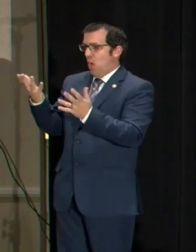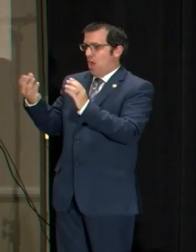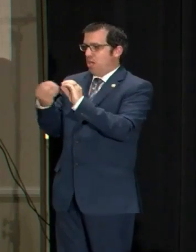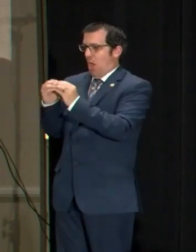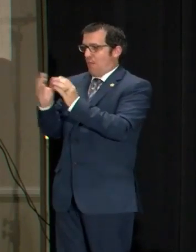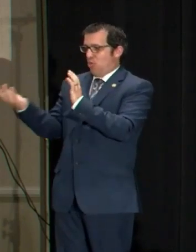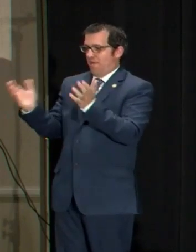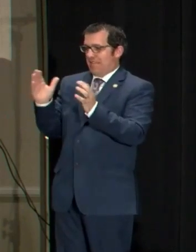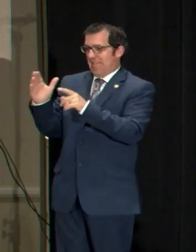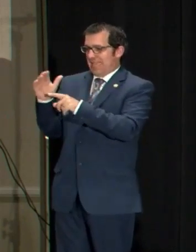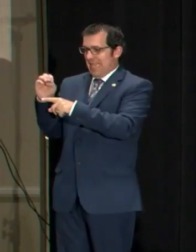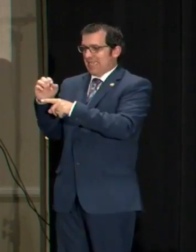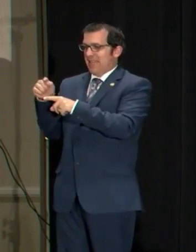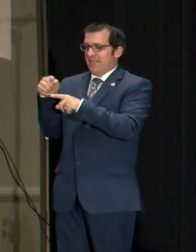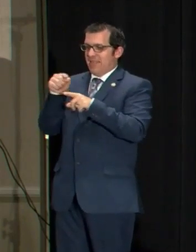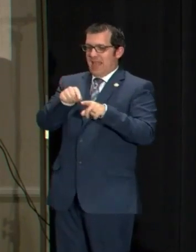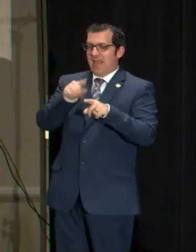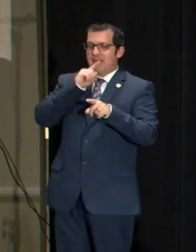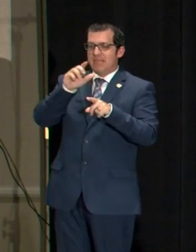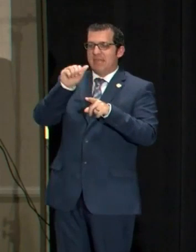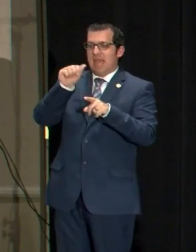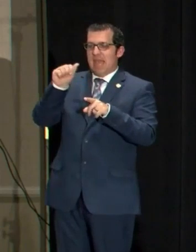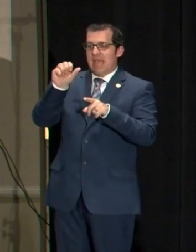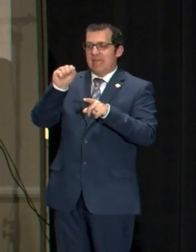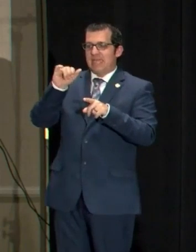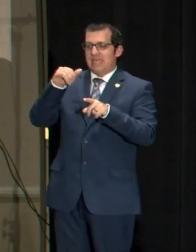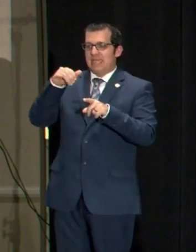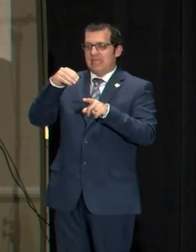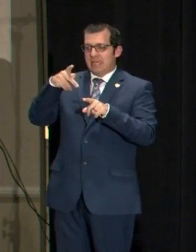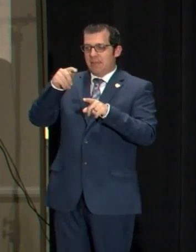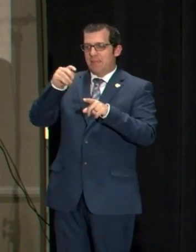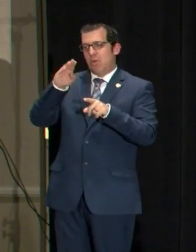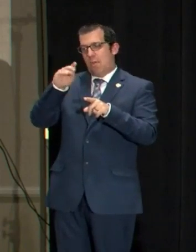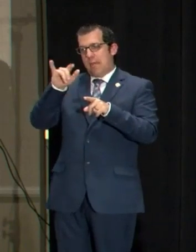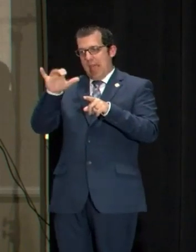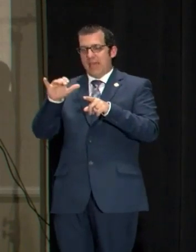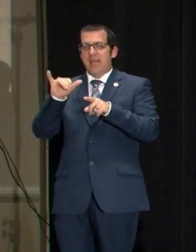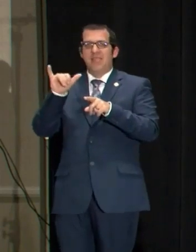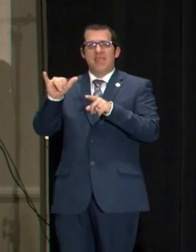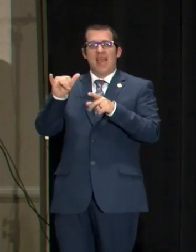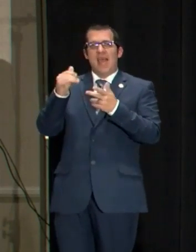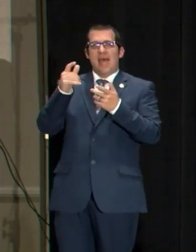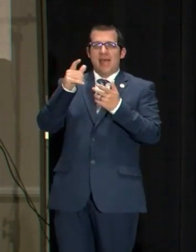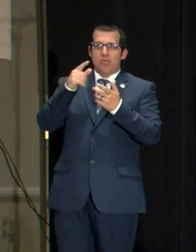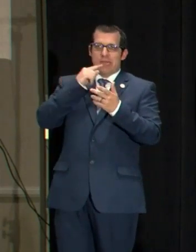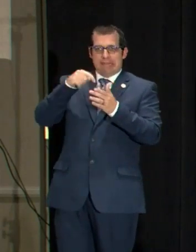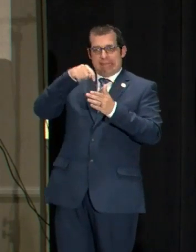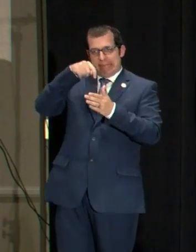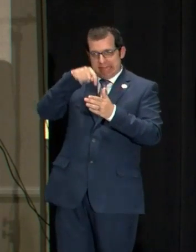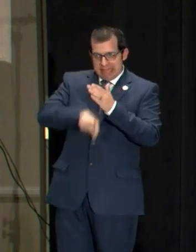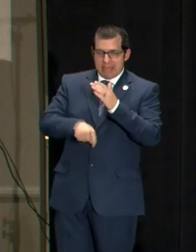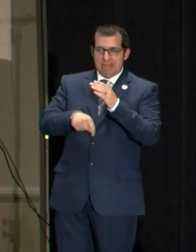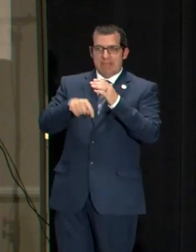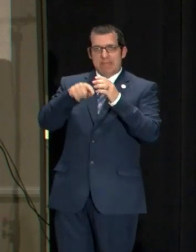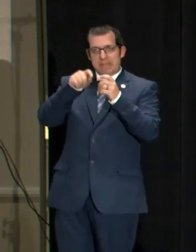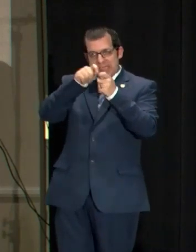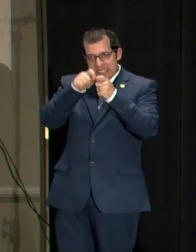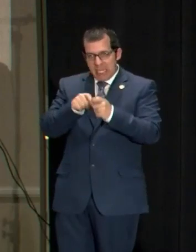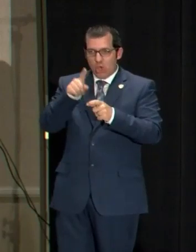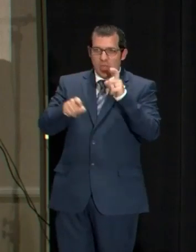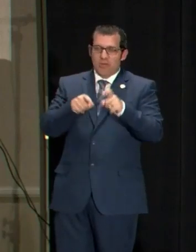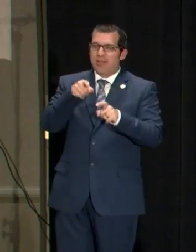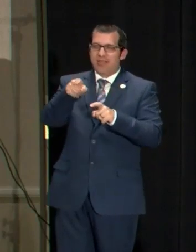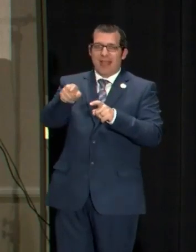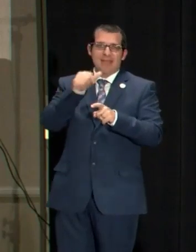would expect to be asymptomatic. Again, the level of detail of those questions that we ask is not the same as